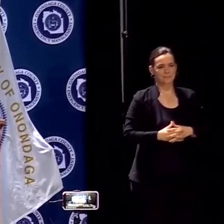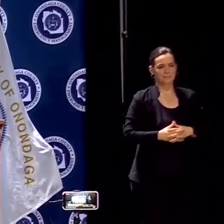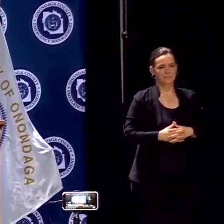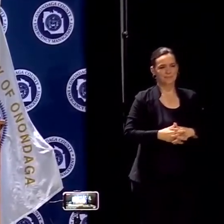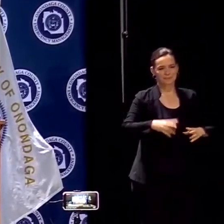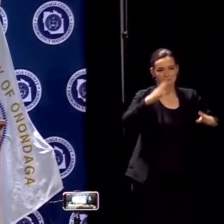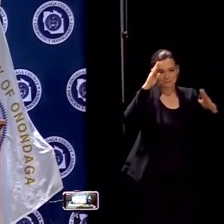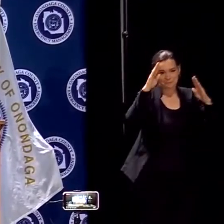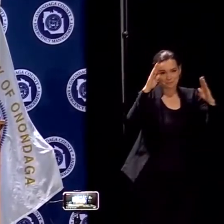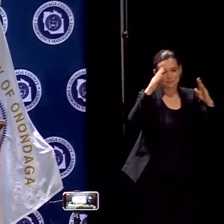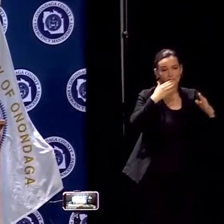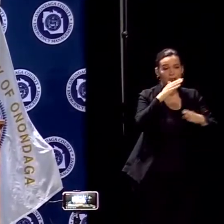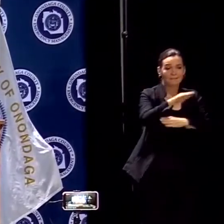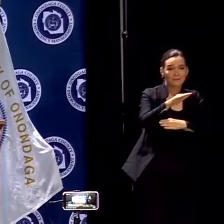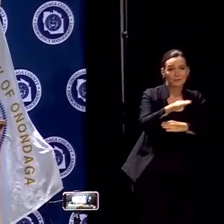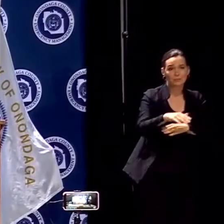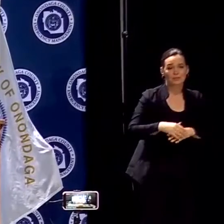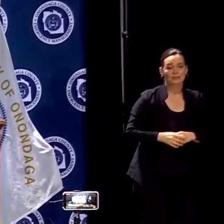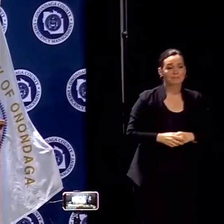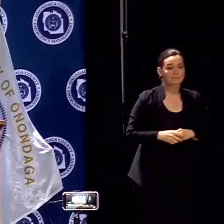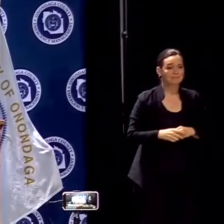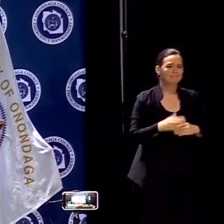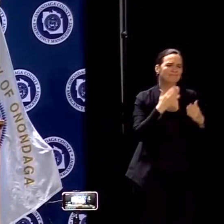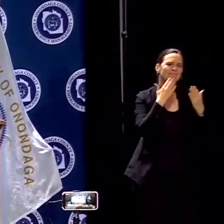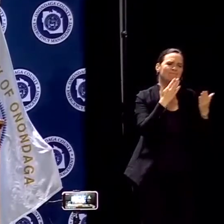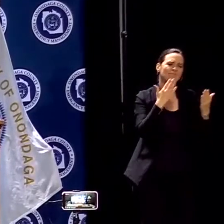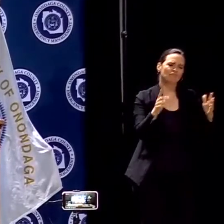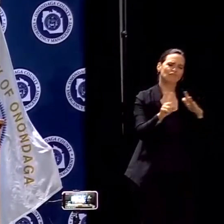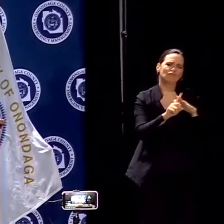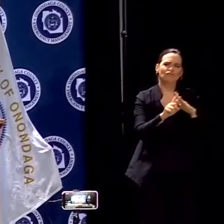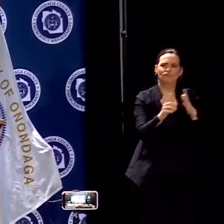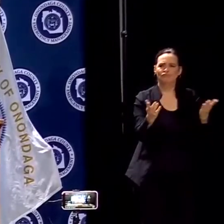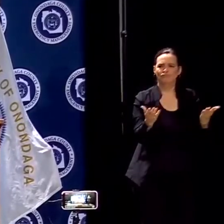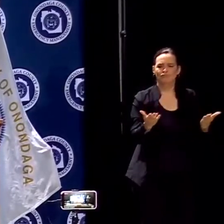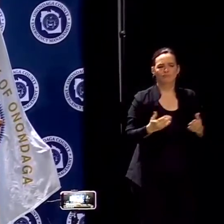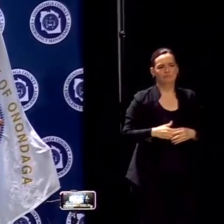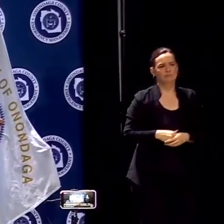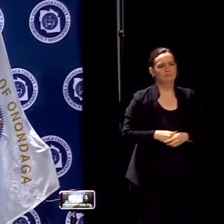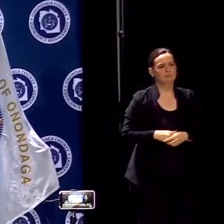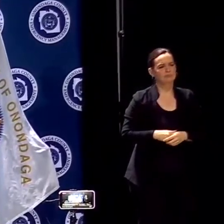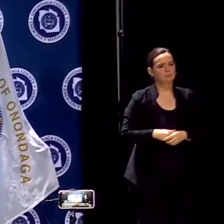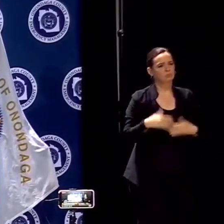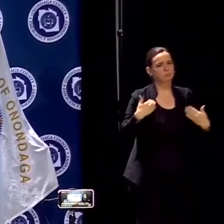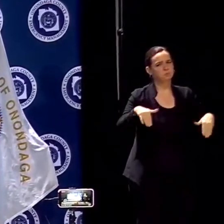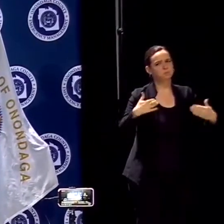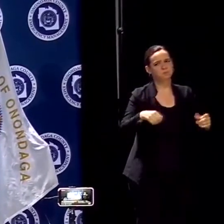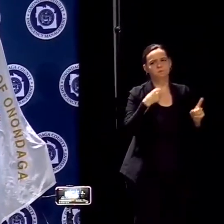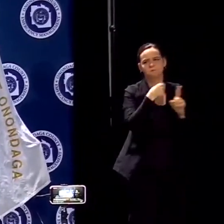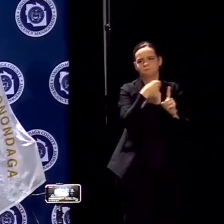Good afternoon, everybody. Thanks for being here. Let's get to it.